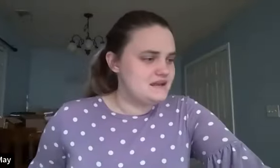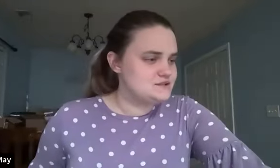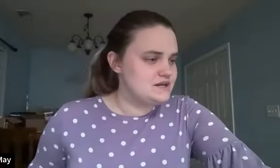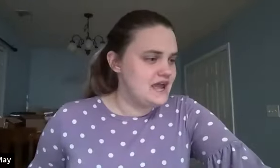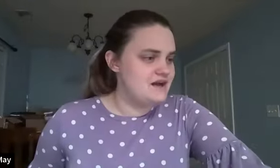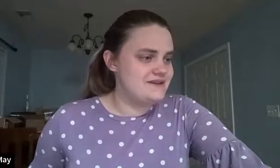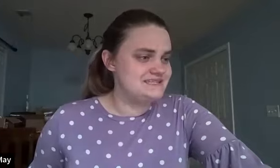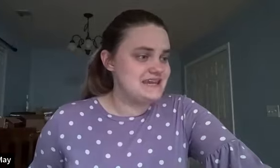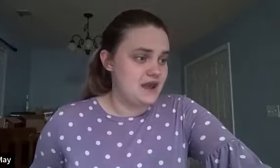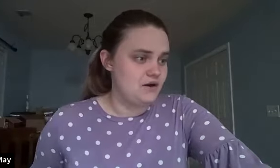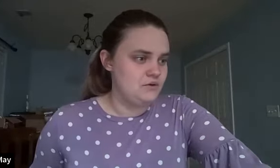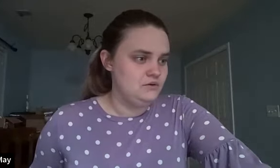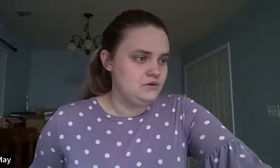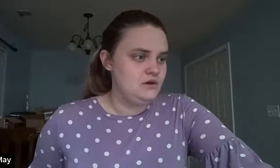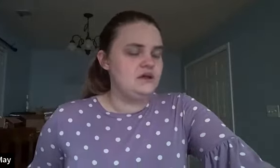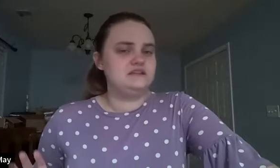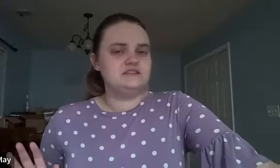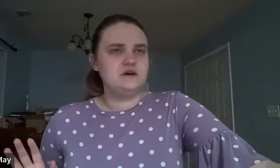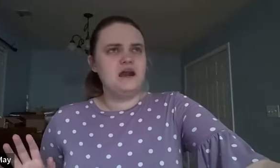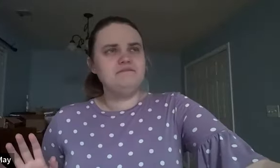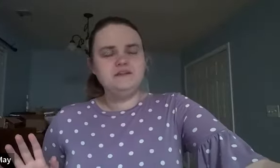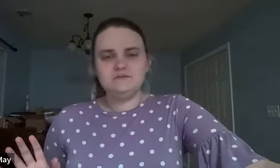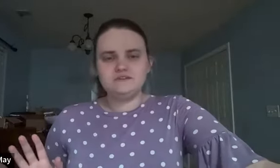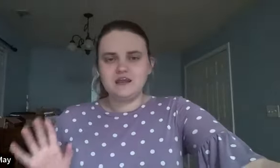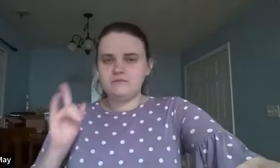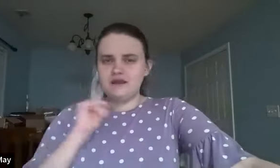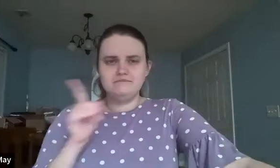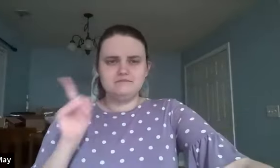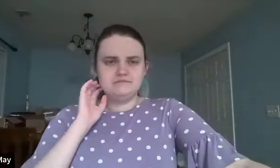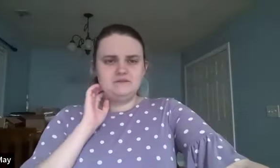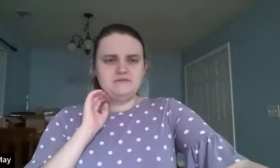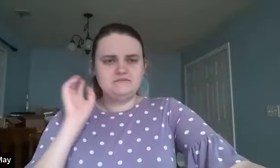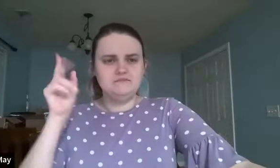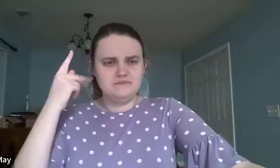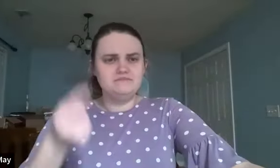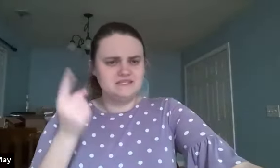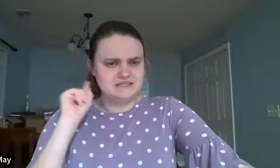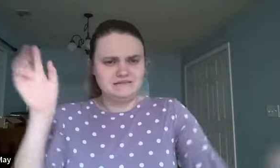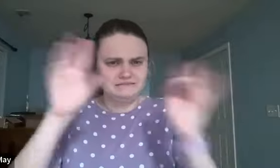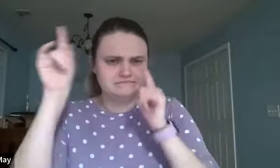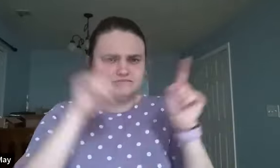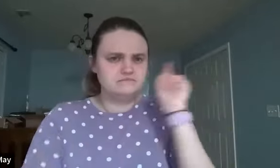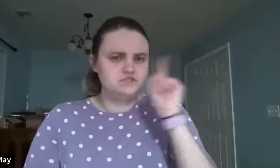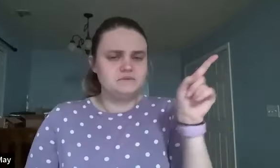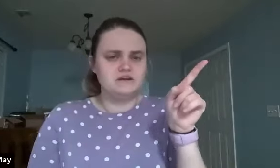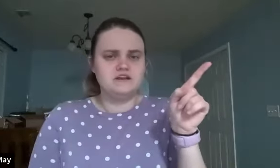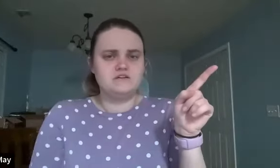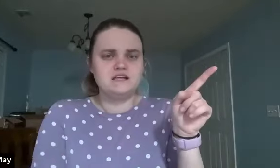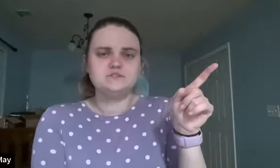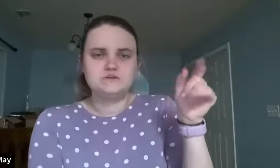next one I have is cow. And so I feel like we've done cow, but I'm maybe jumping on another class. But so